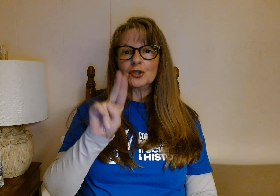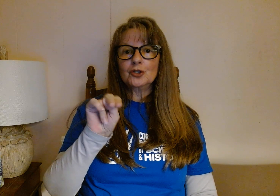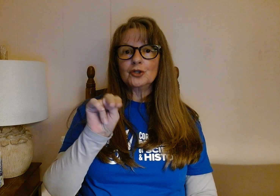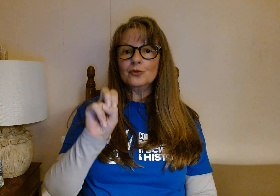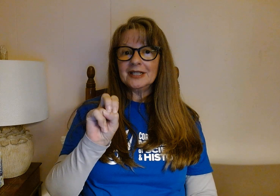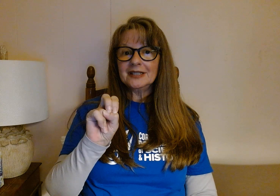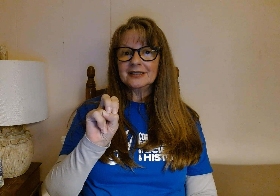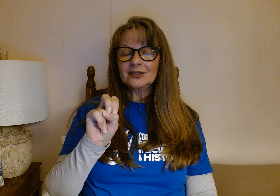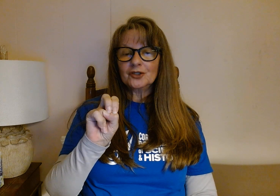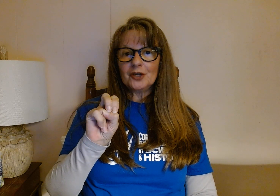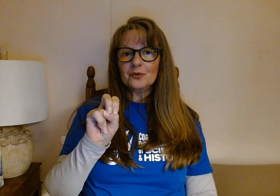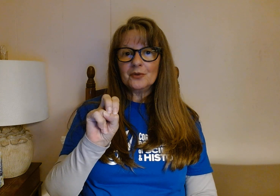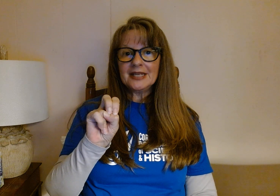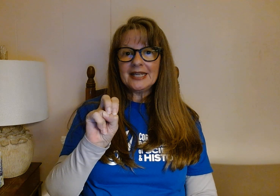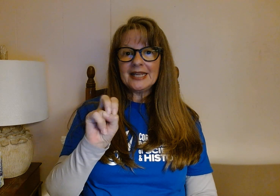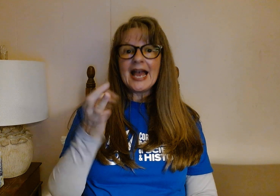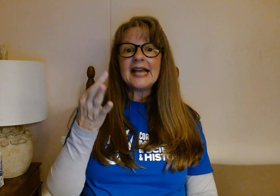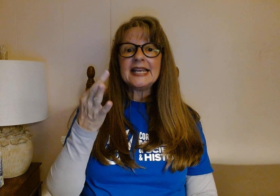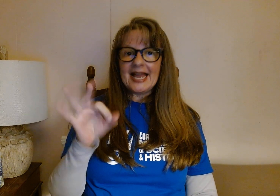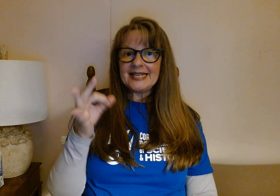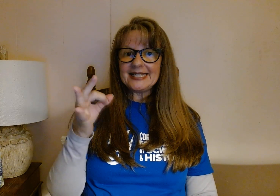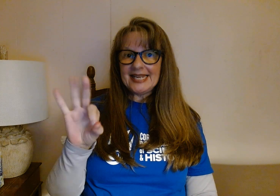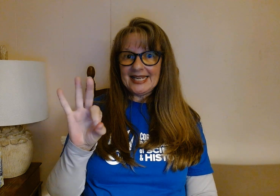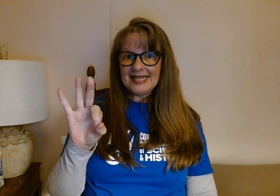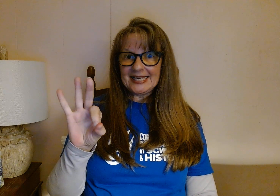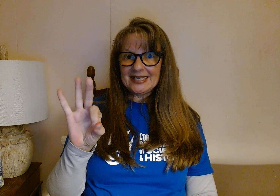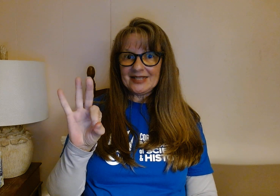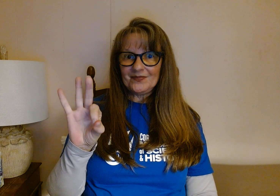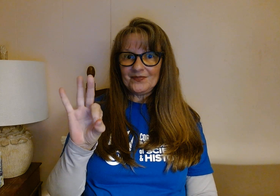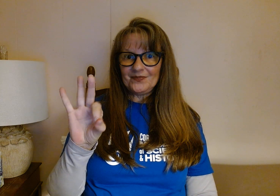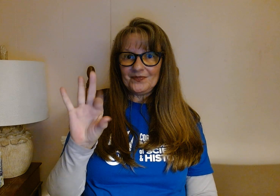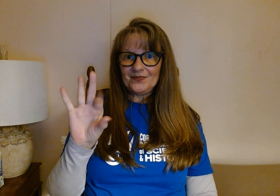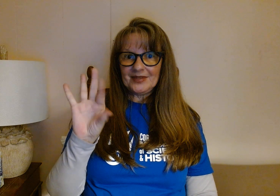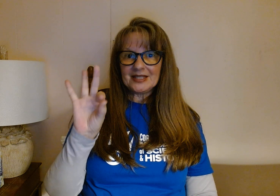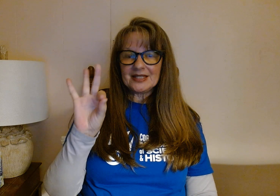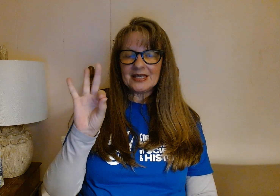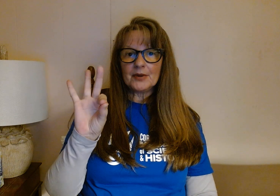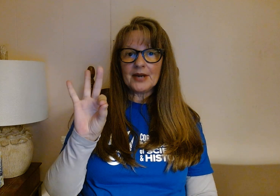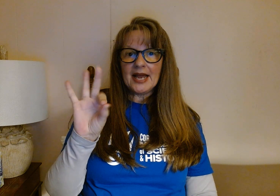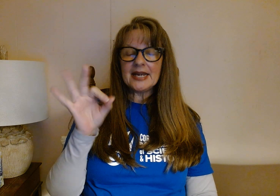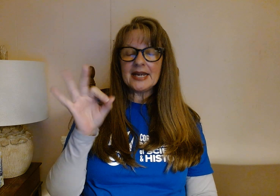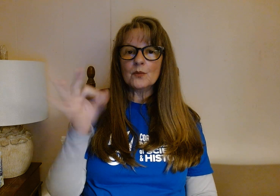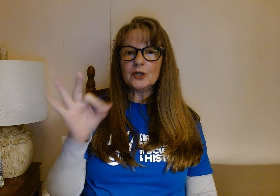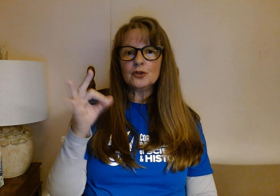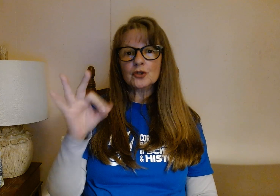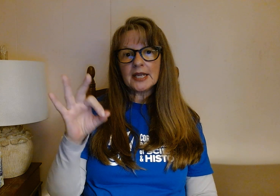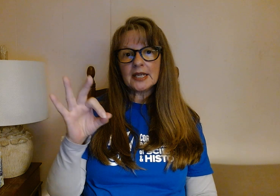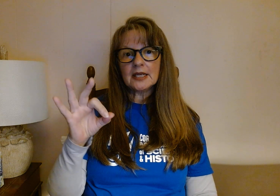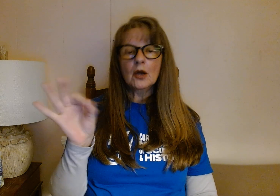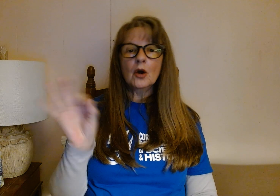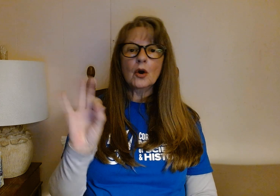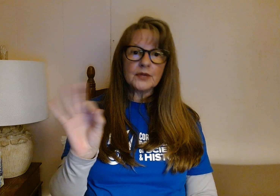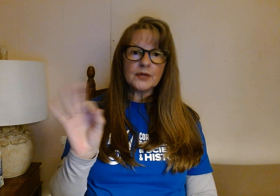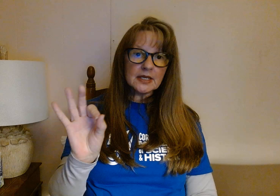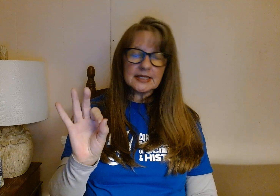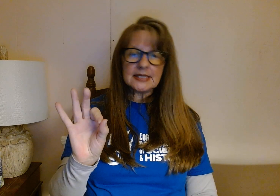June, June, 19th. This is the number 9, and when you shake it, or this, it's